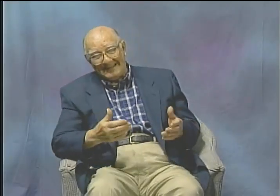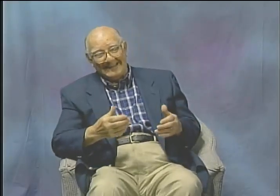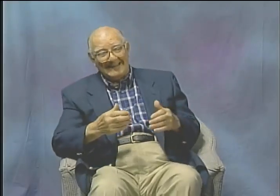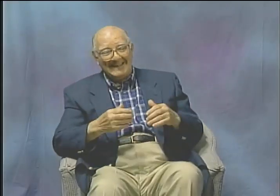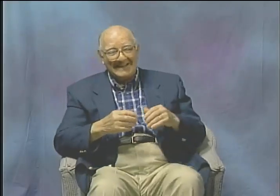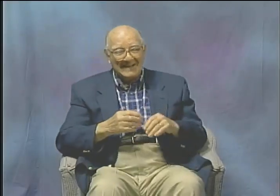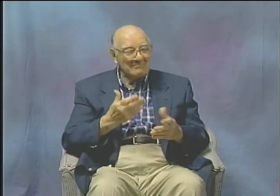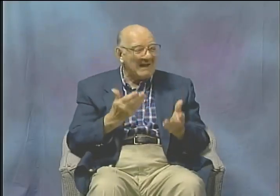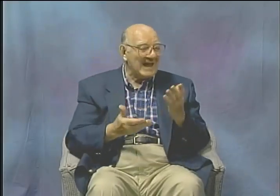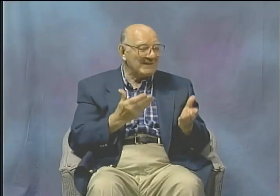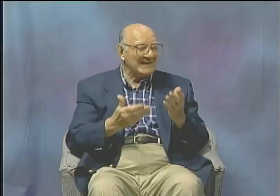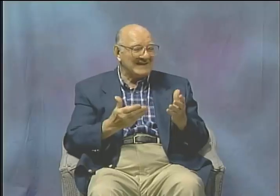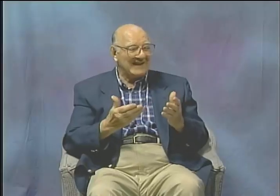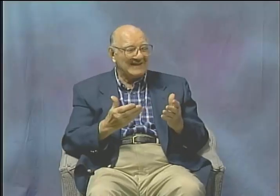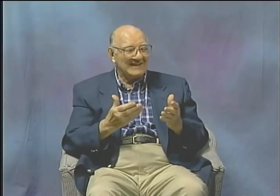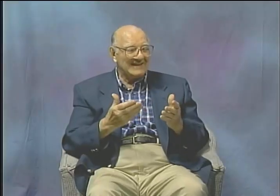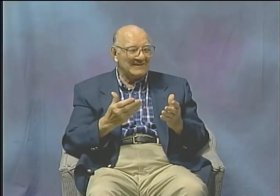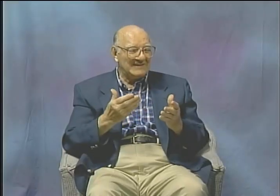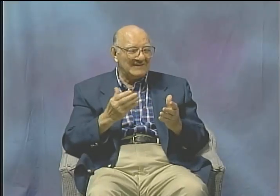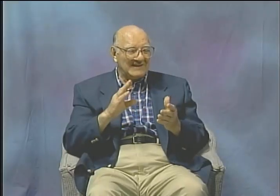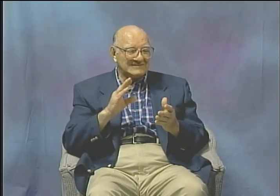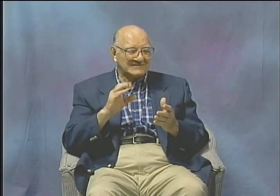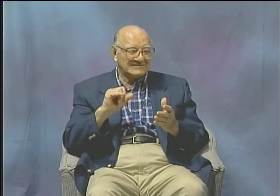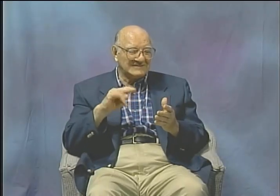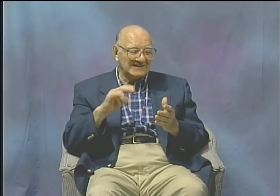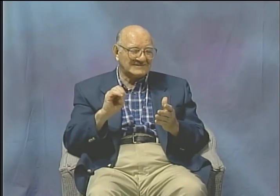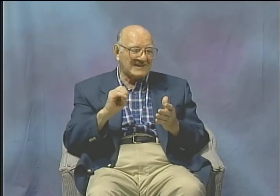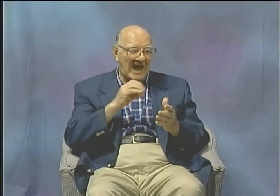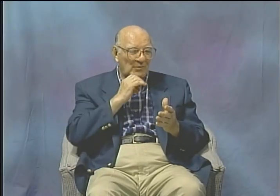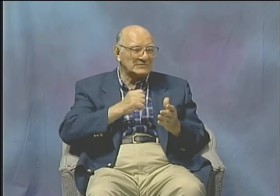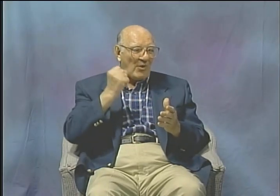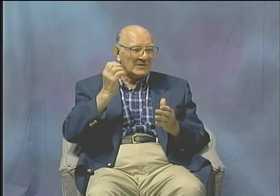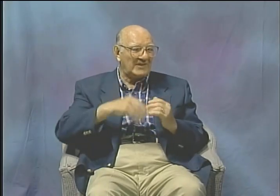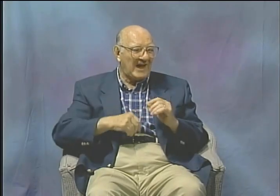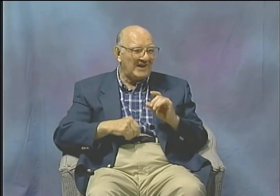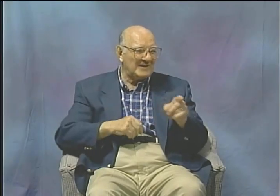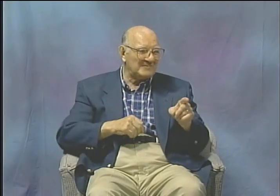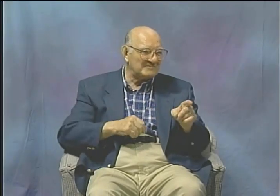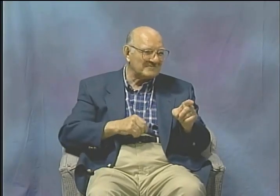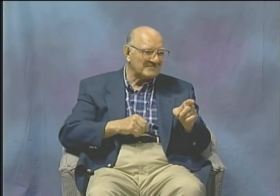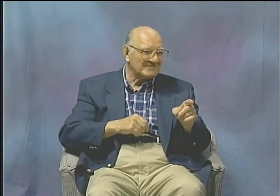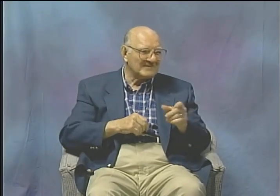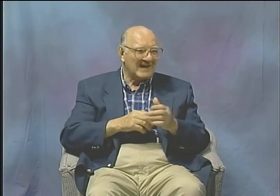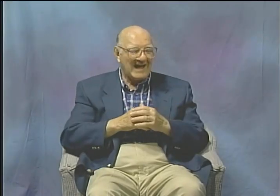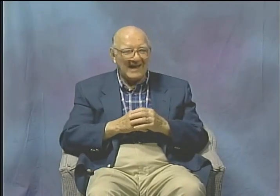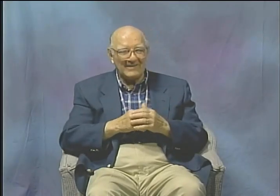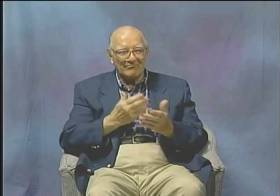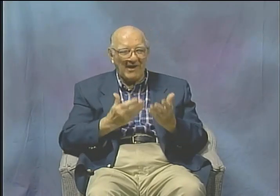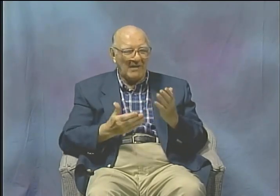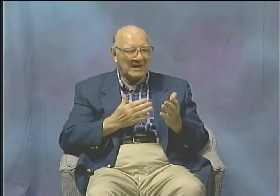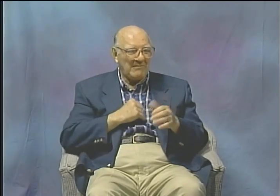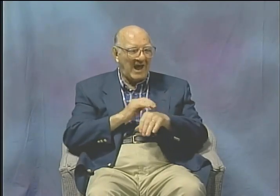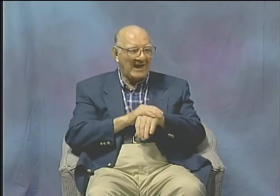said, maybe since I was older than him, and probably my